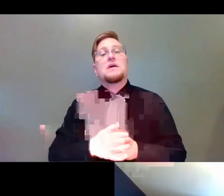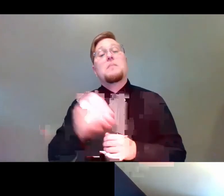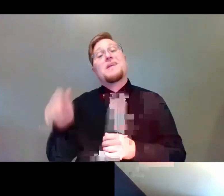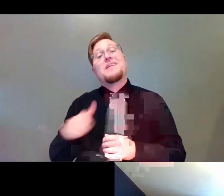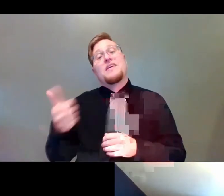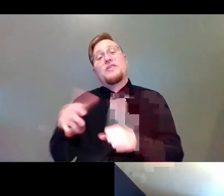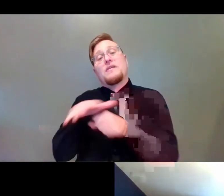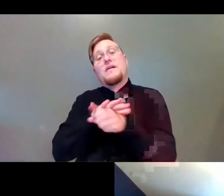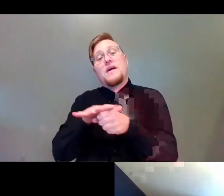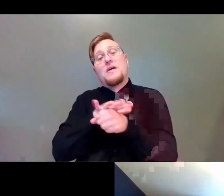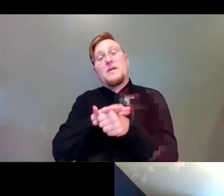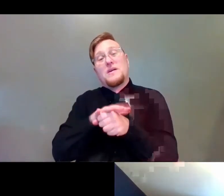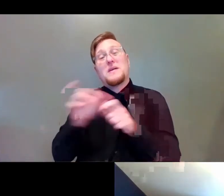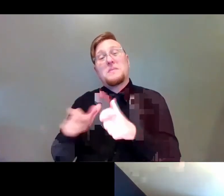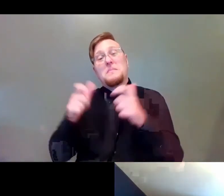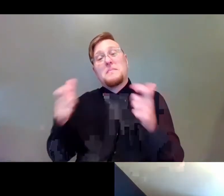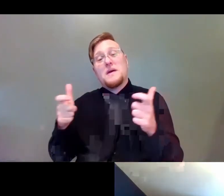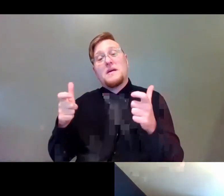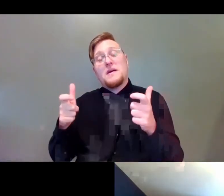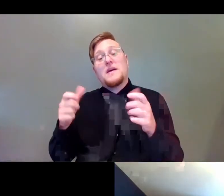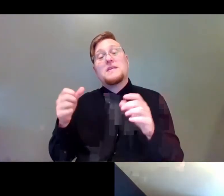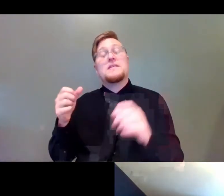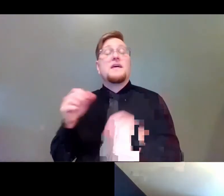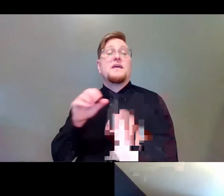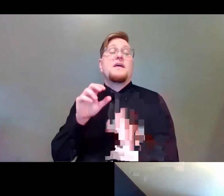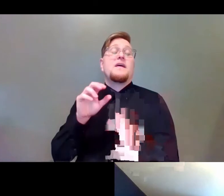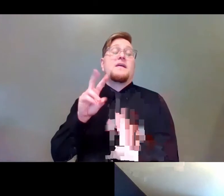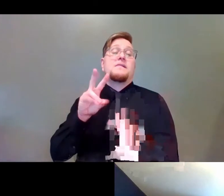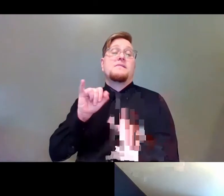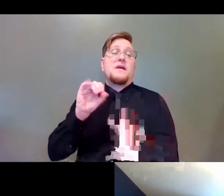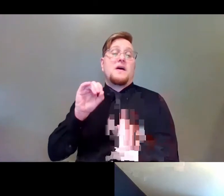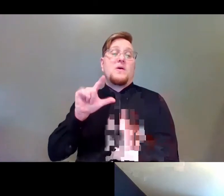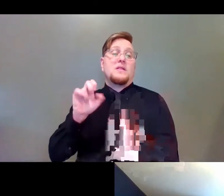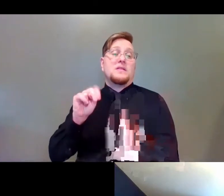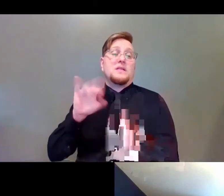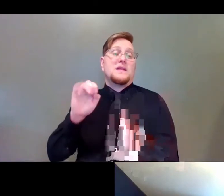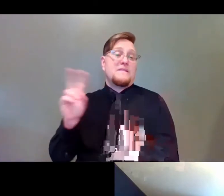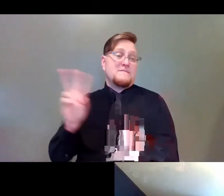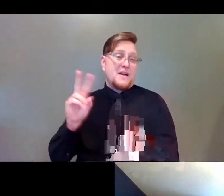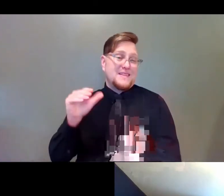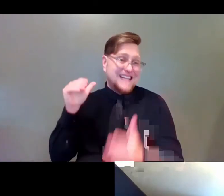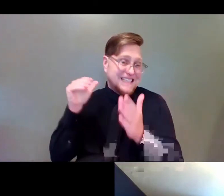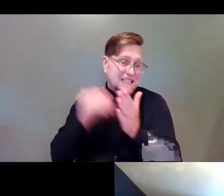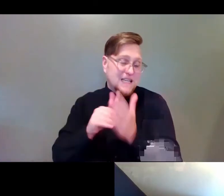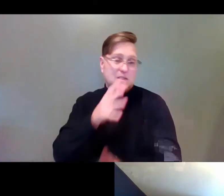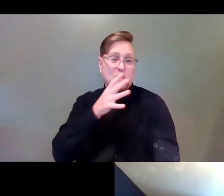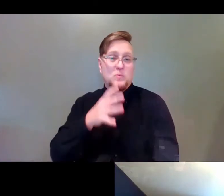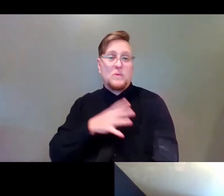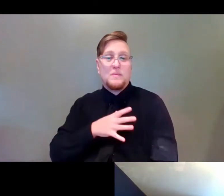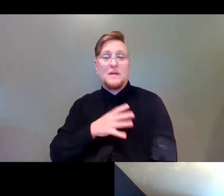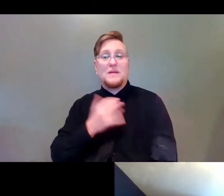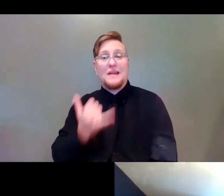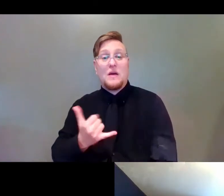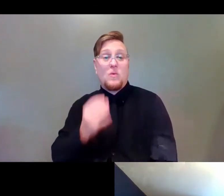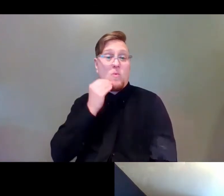disabled women. Many women are now forced maybe to be in an unsafe situation at home. Tensions are rising. So we